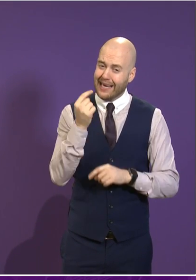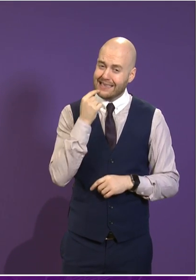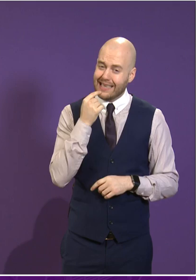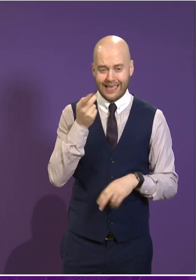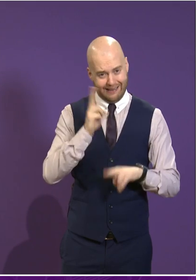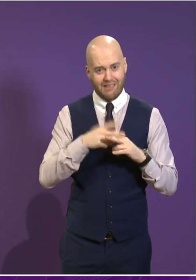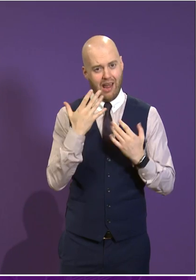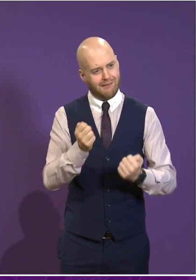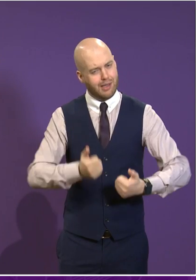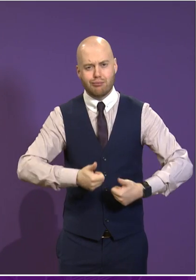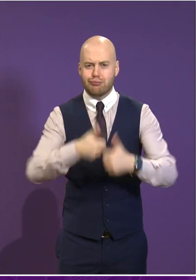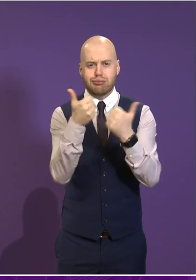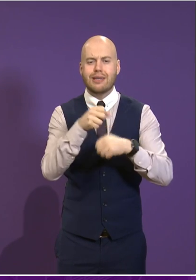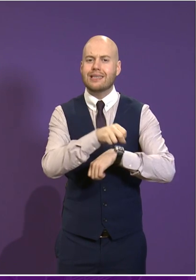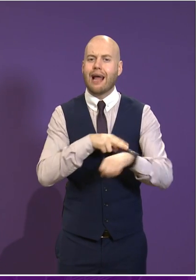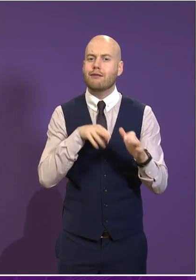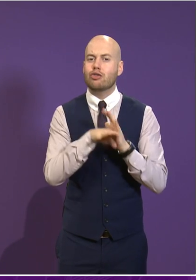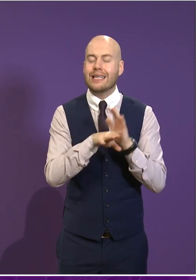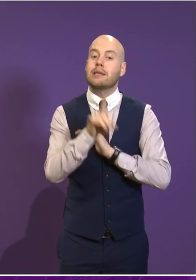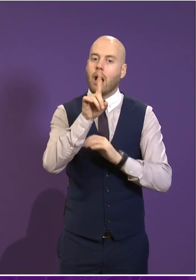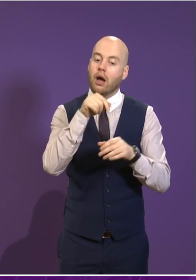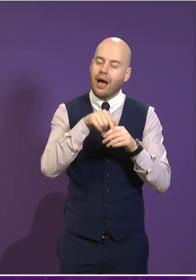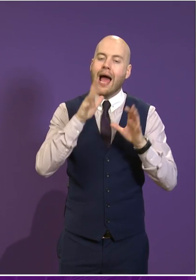programme, but it needs to be mandatory. Yeah.